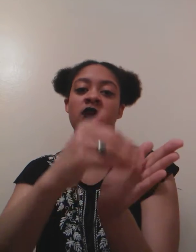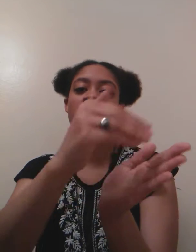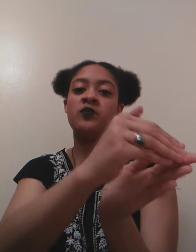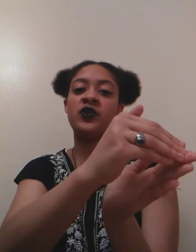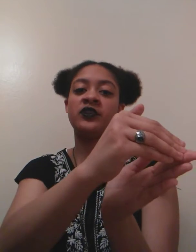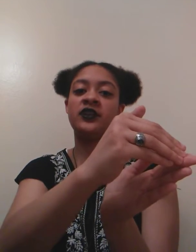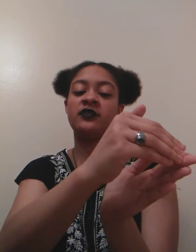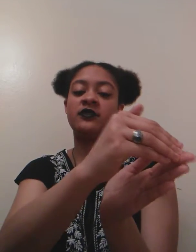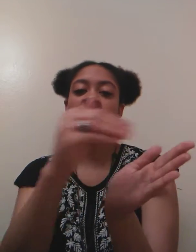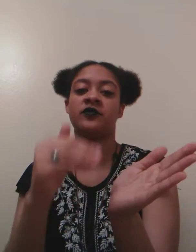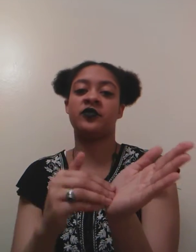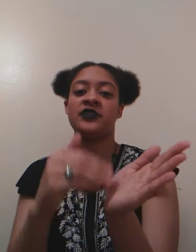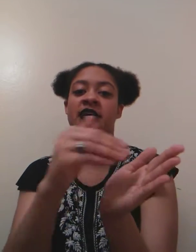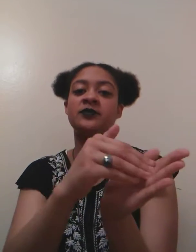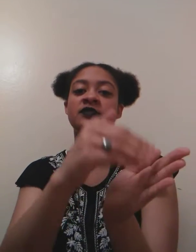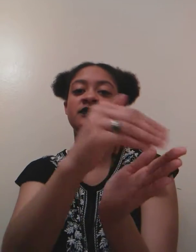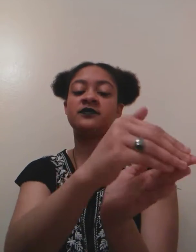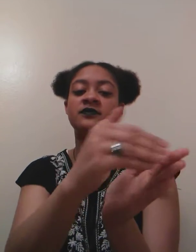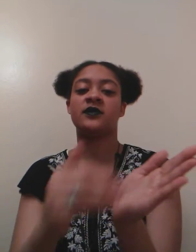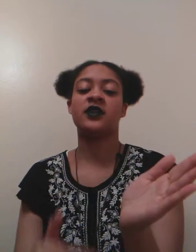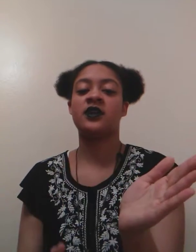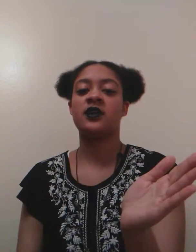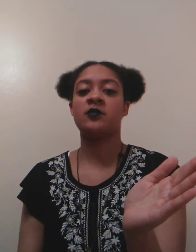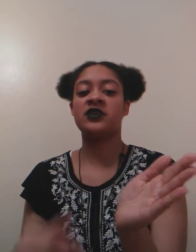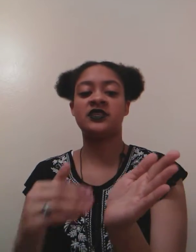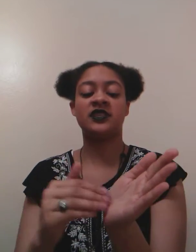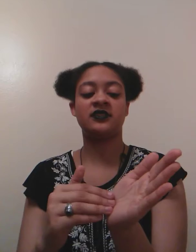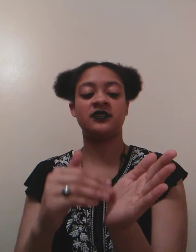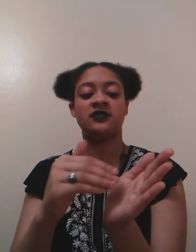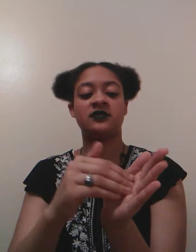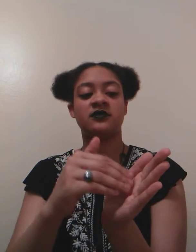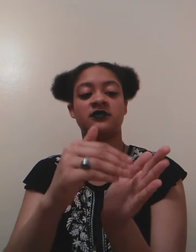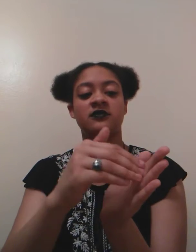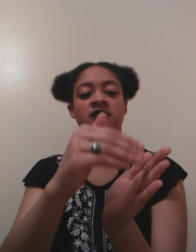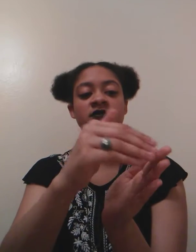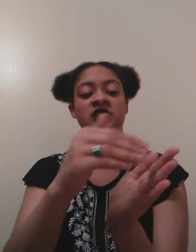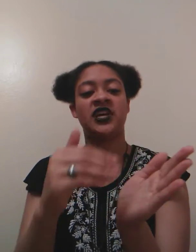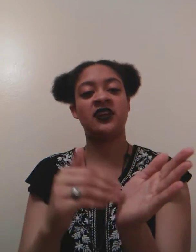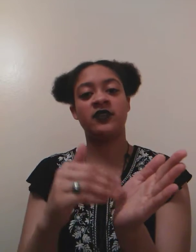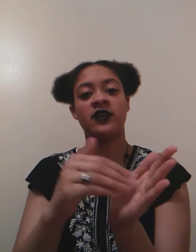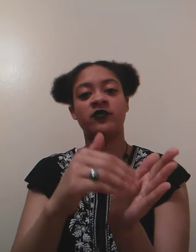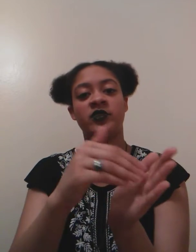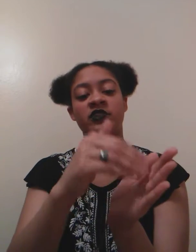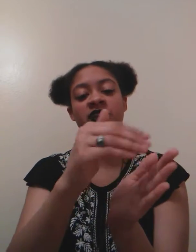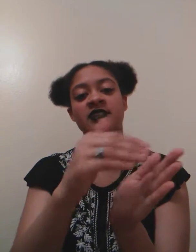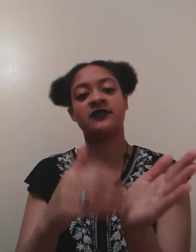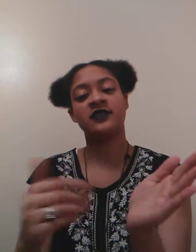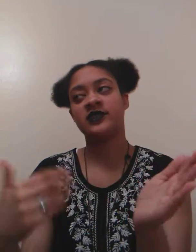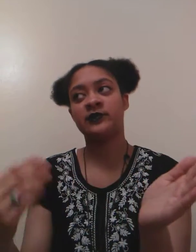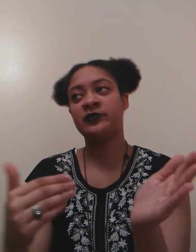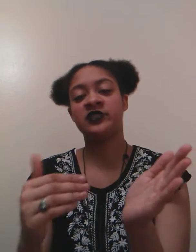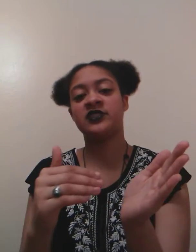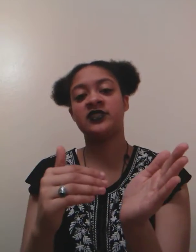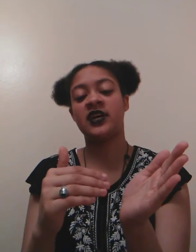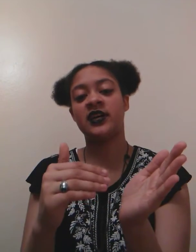1,000,000,000 for 3 taps. But since you kind of run out of room on your hands. I've seen some people just